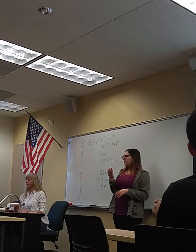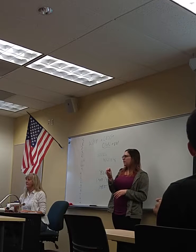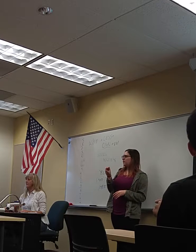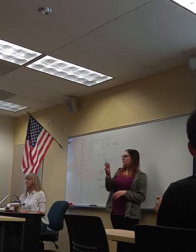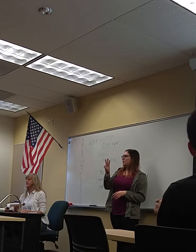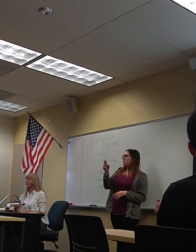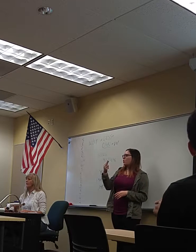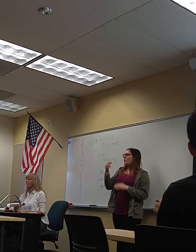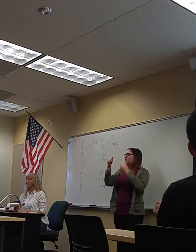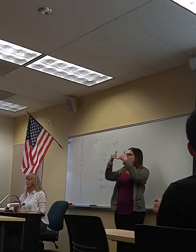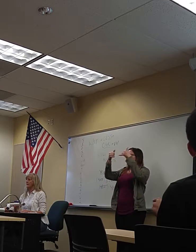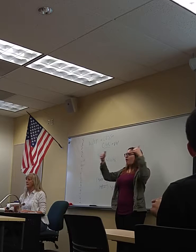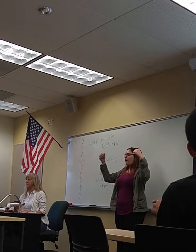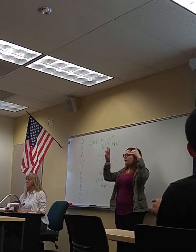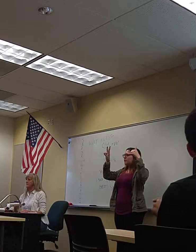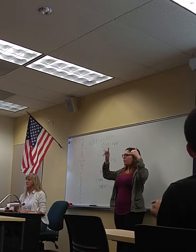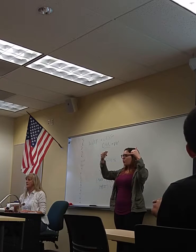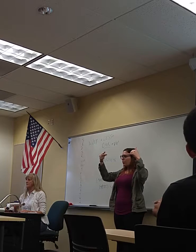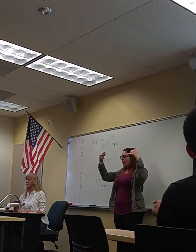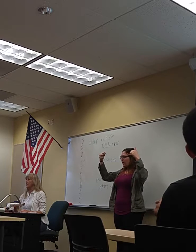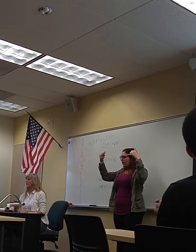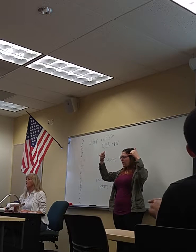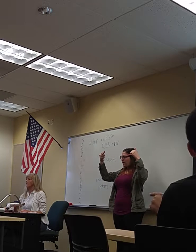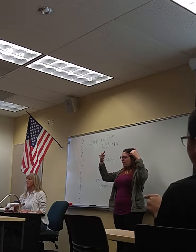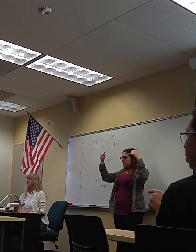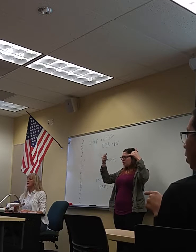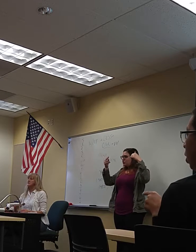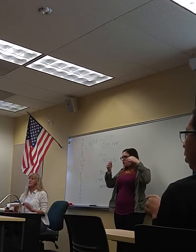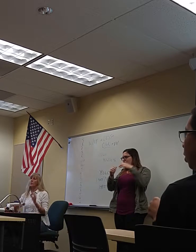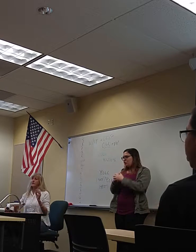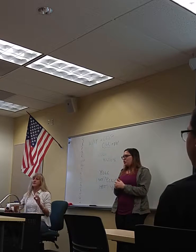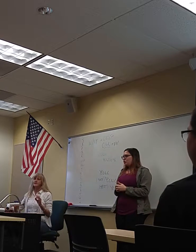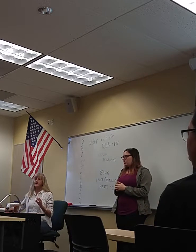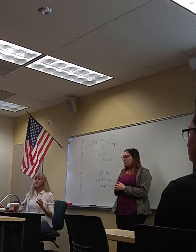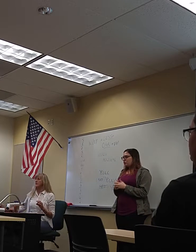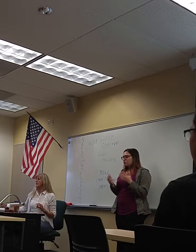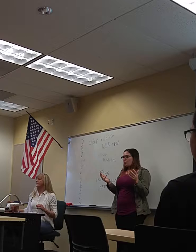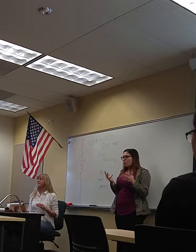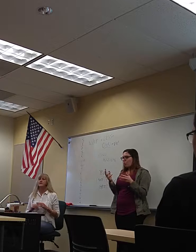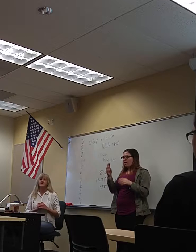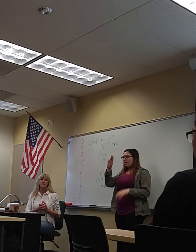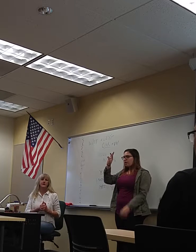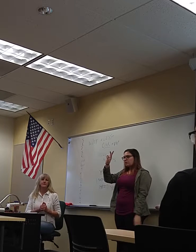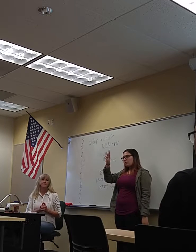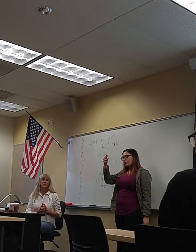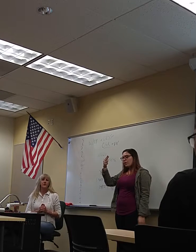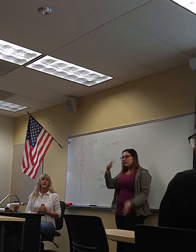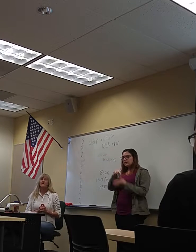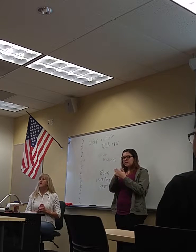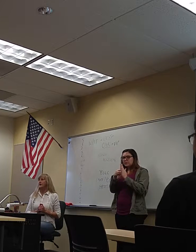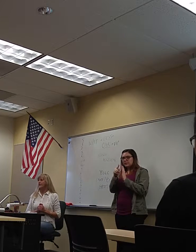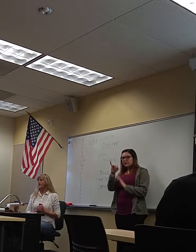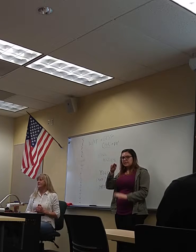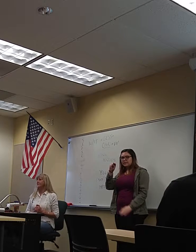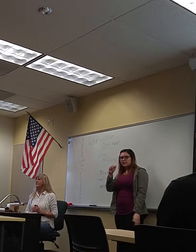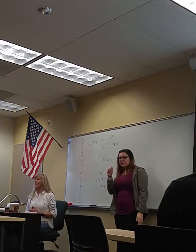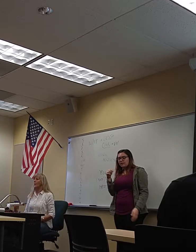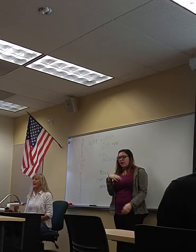question goes over, the nominative marker goes over. So what does the WH mean, Tina? Weekend. Very good. You know